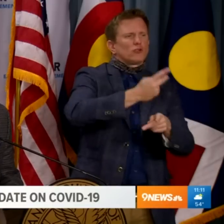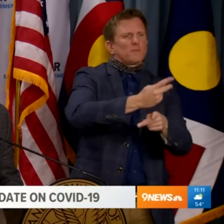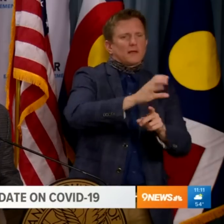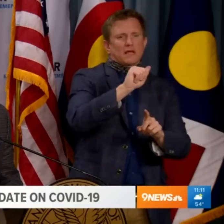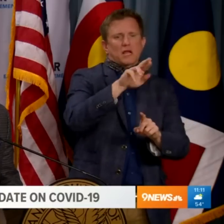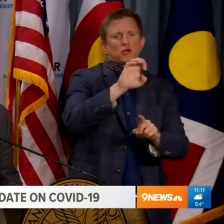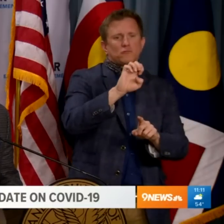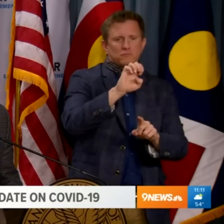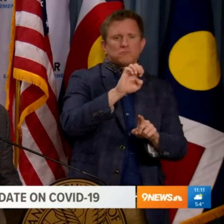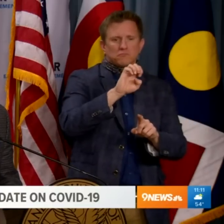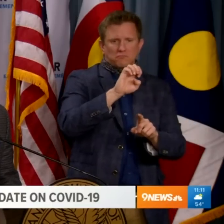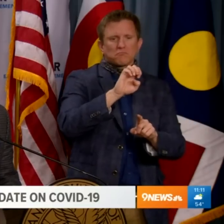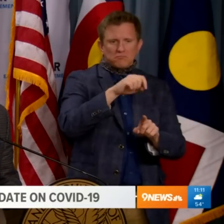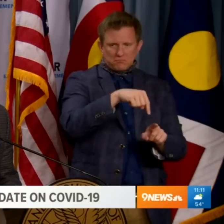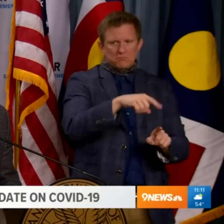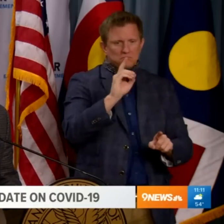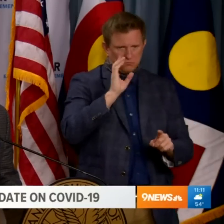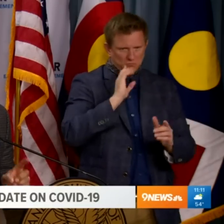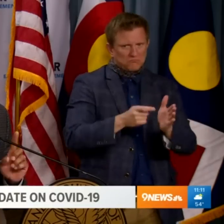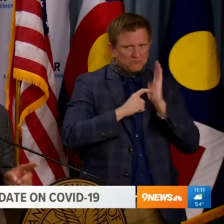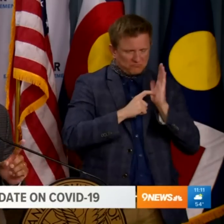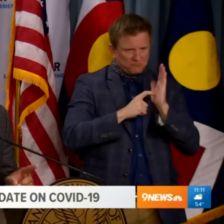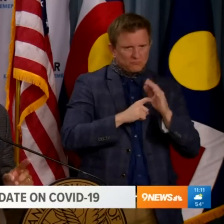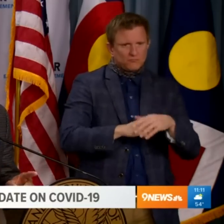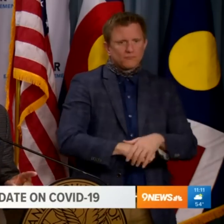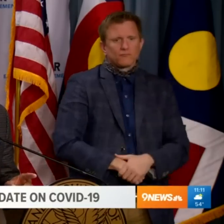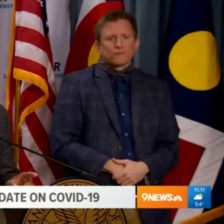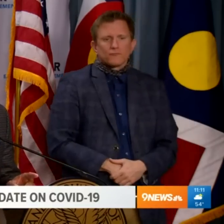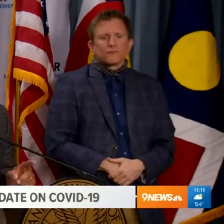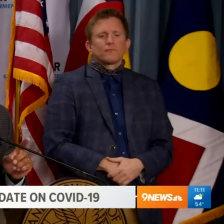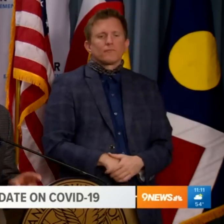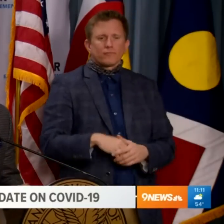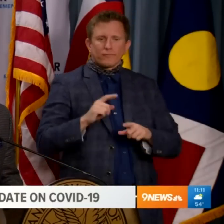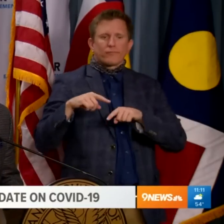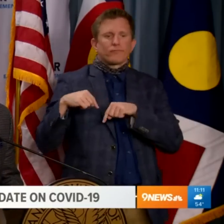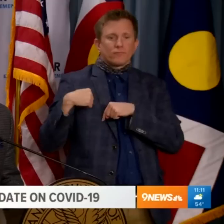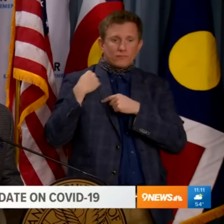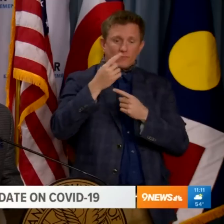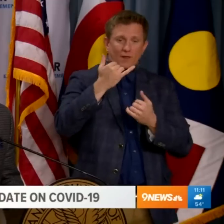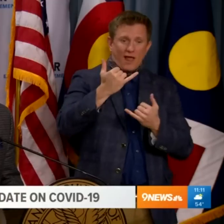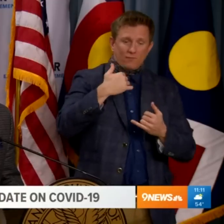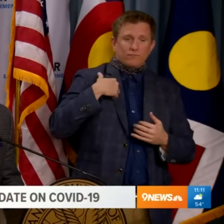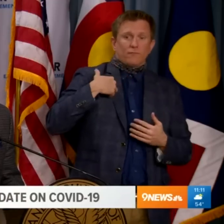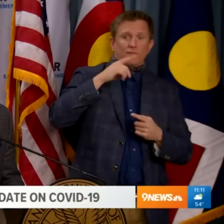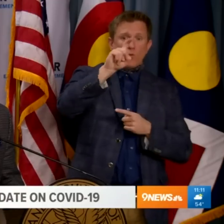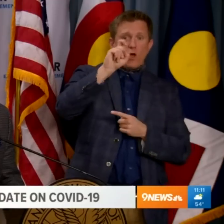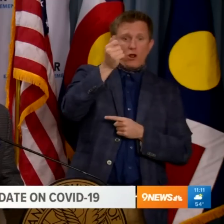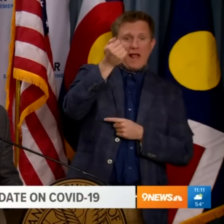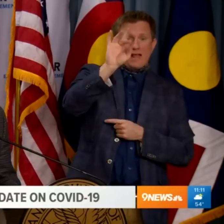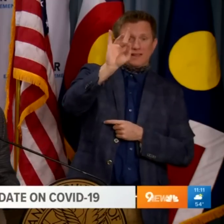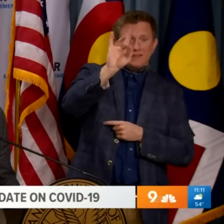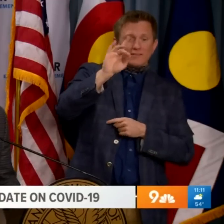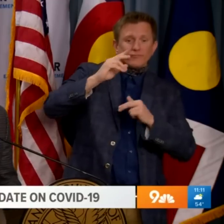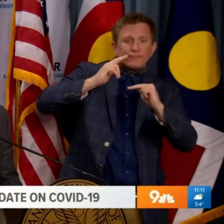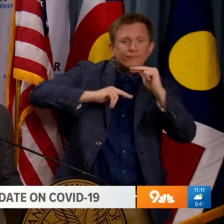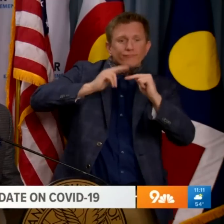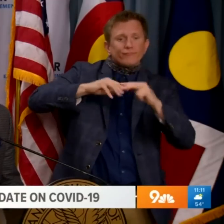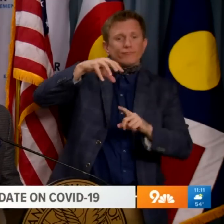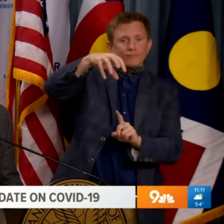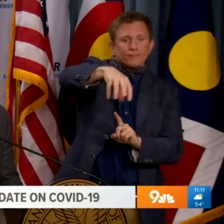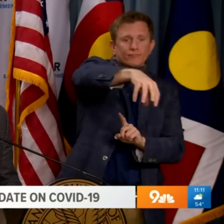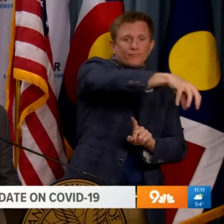Guard and testing for these facilities. Denver also will be increasing our oversight of and